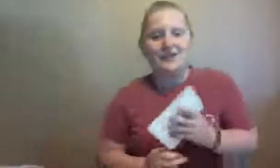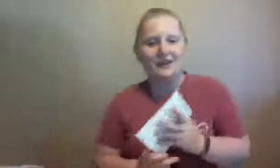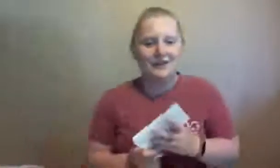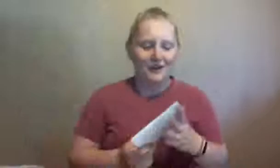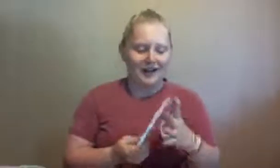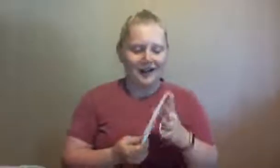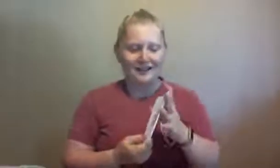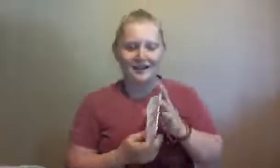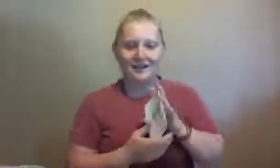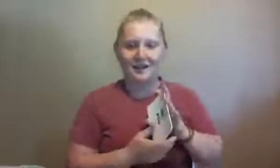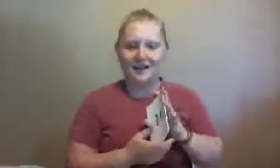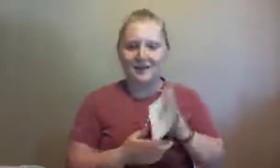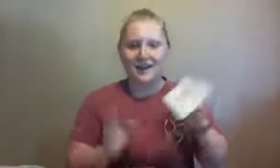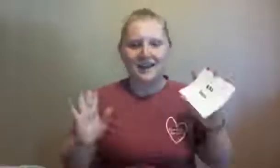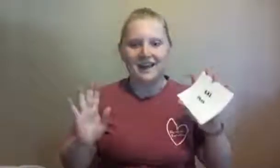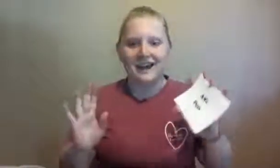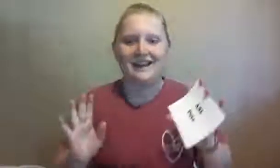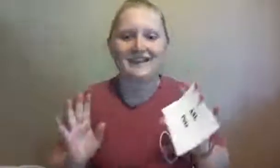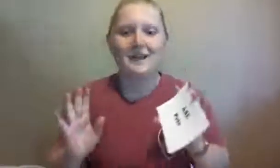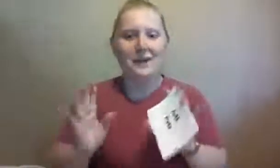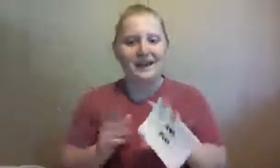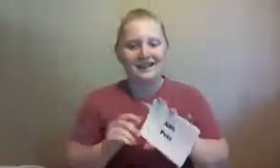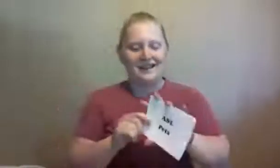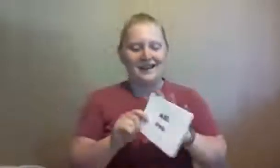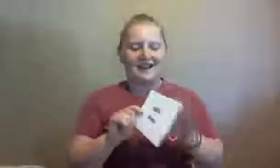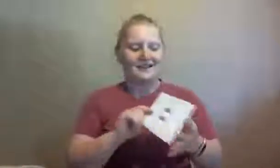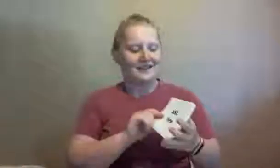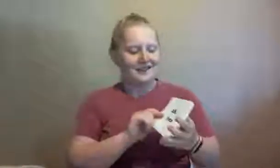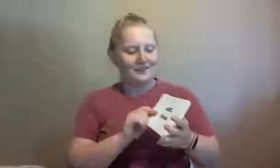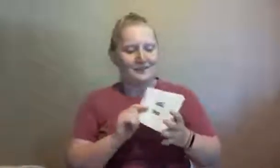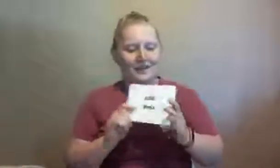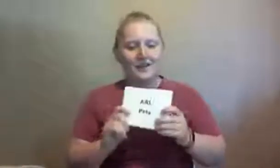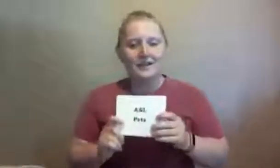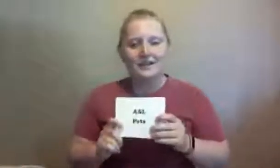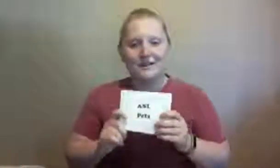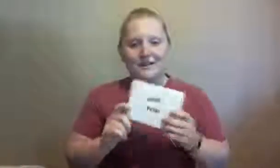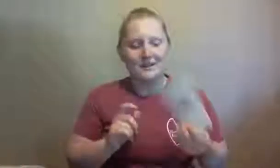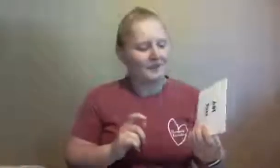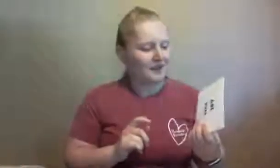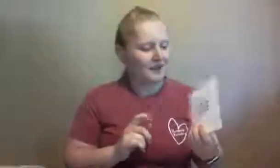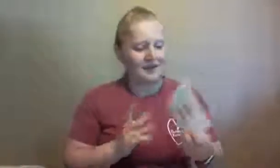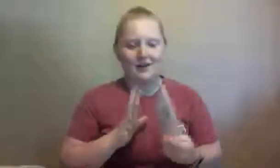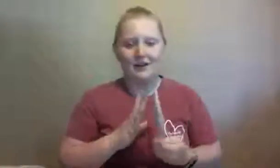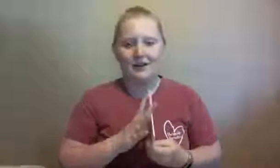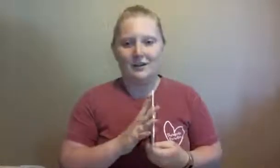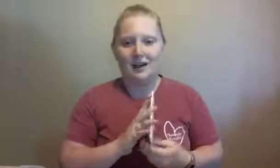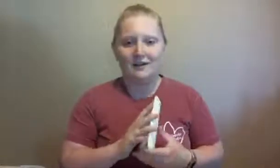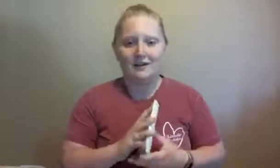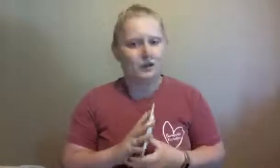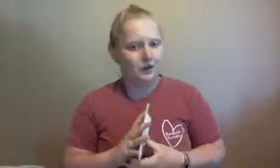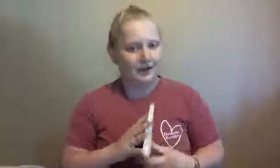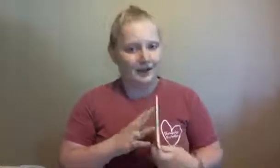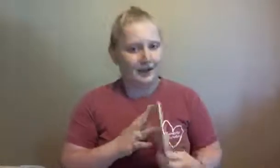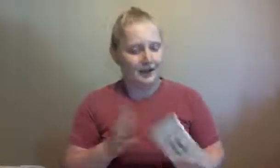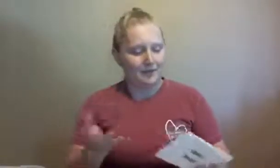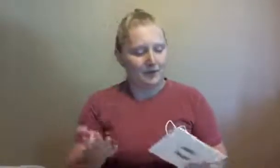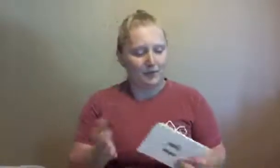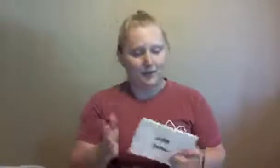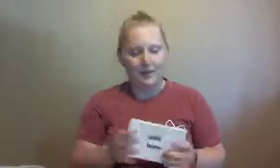you guys some ASL pet signs. So some of these are pets that you might not have at home, but